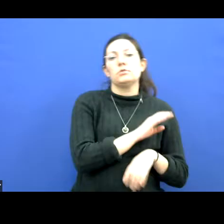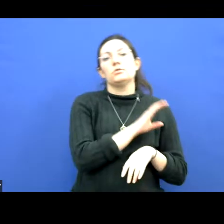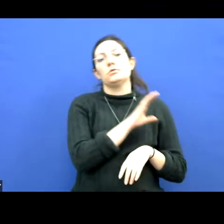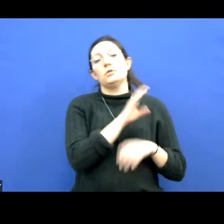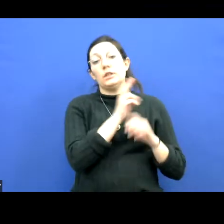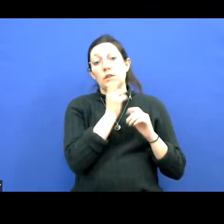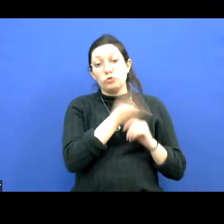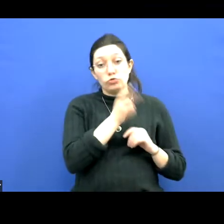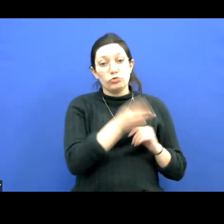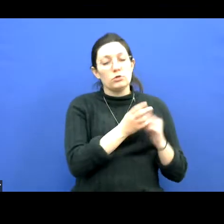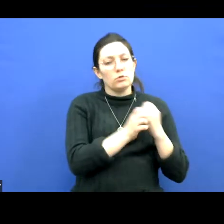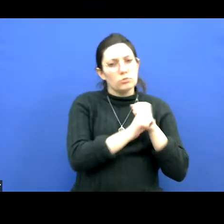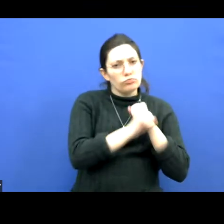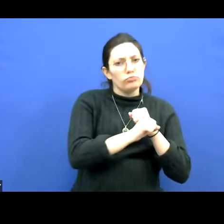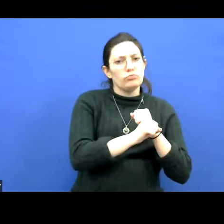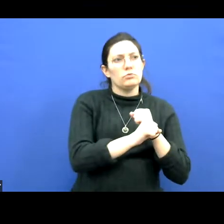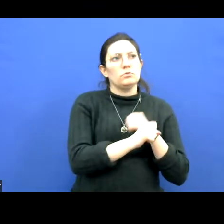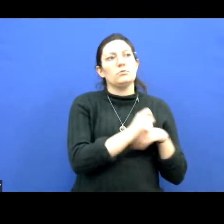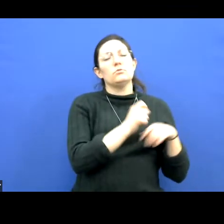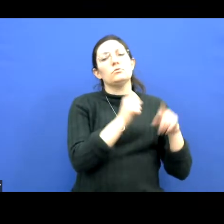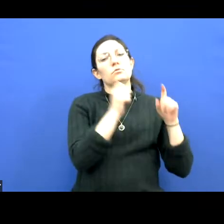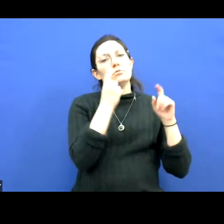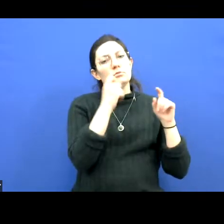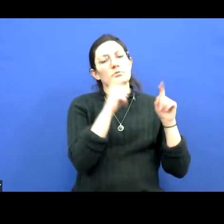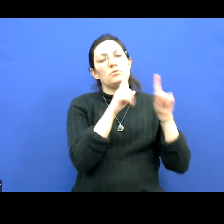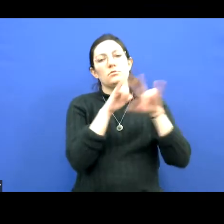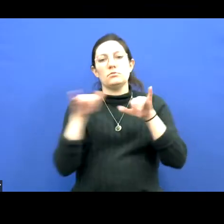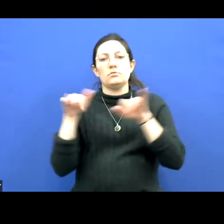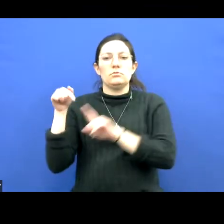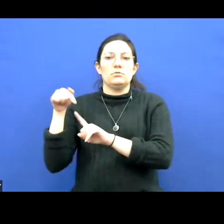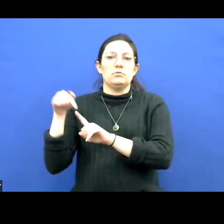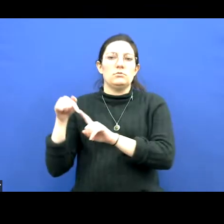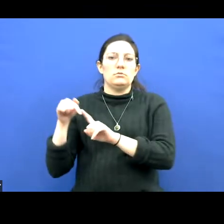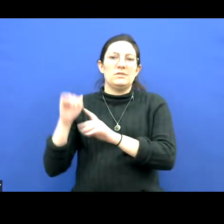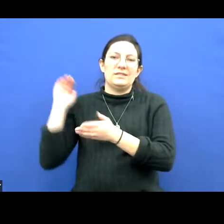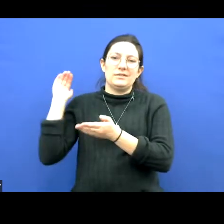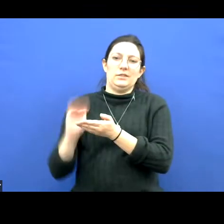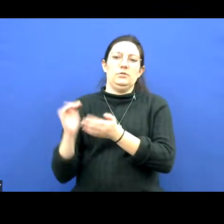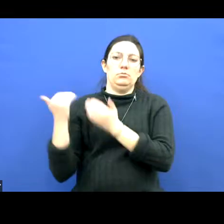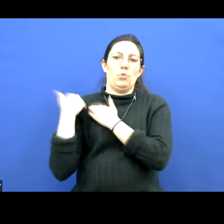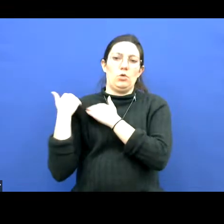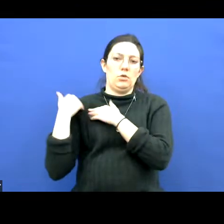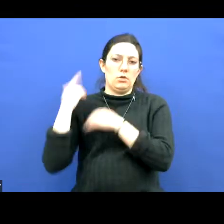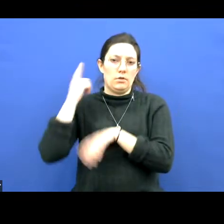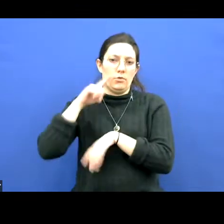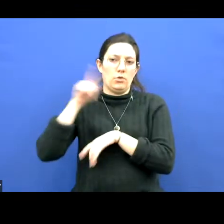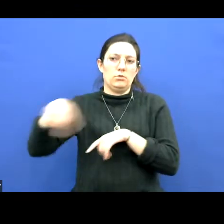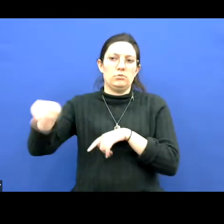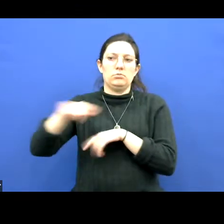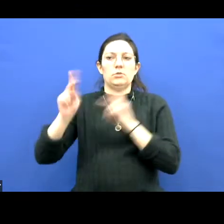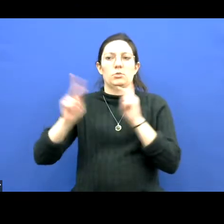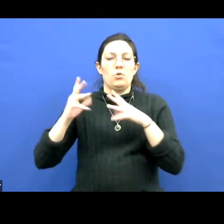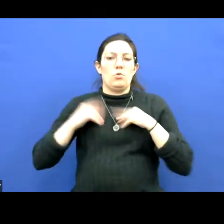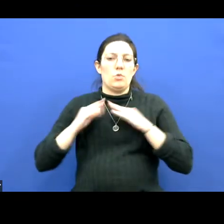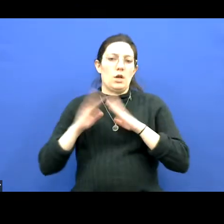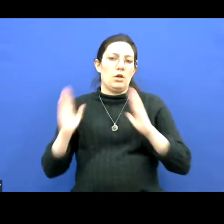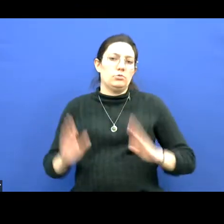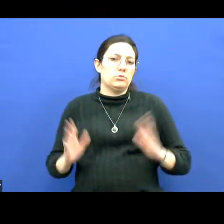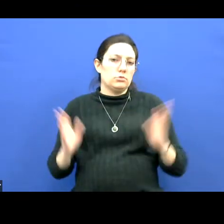that area, while imposing the least amount of burden as possible. That's our